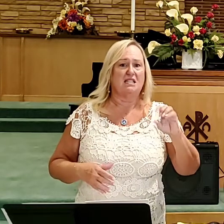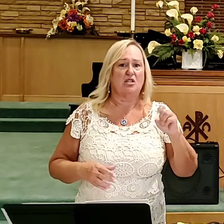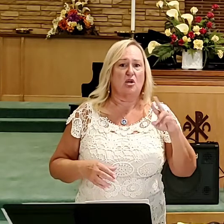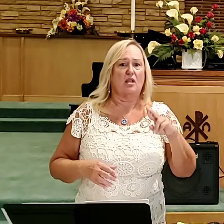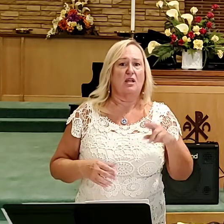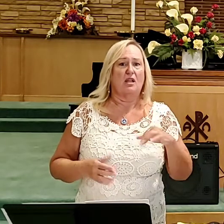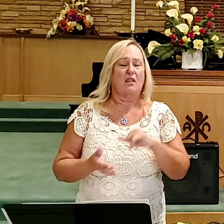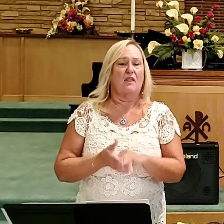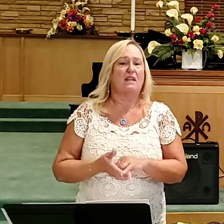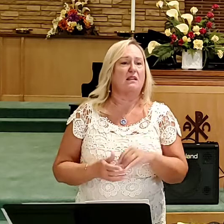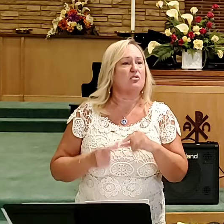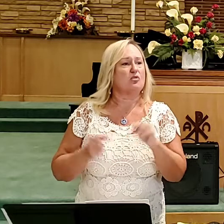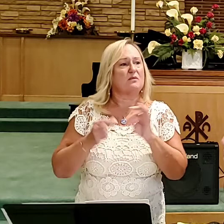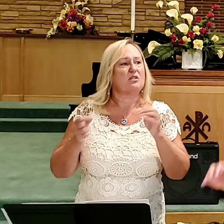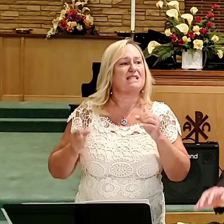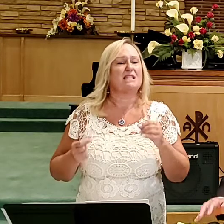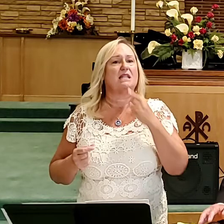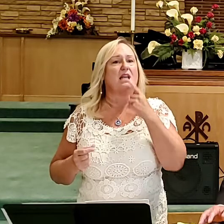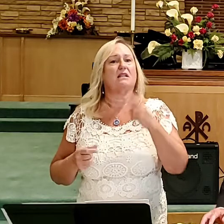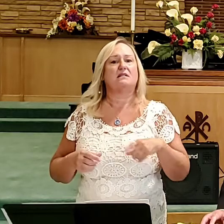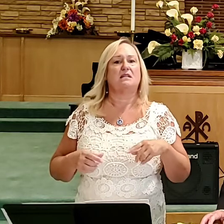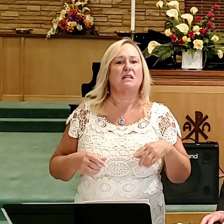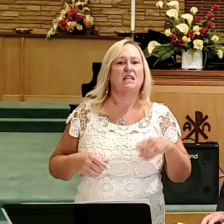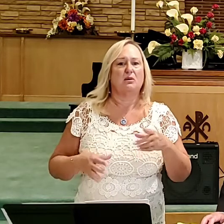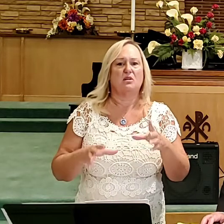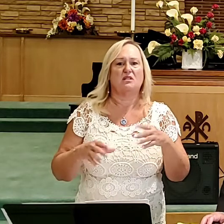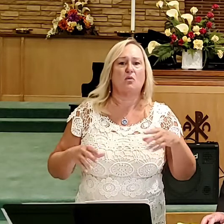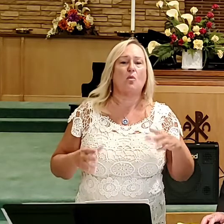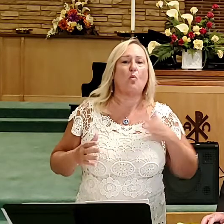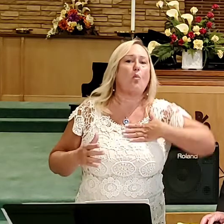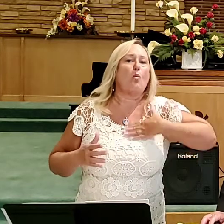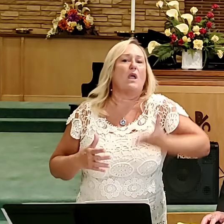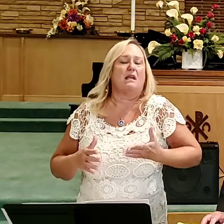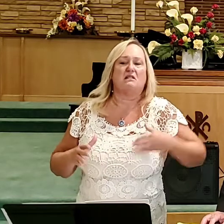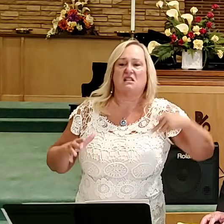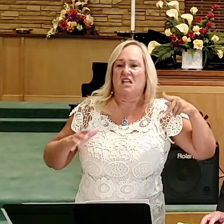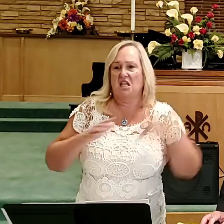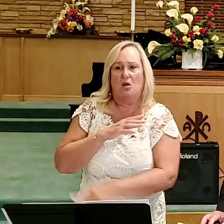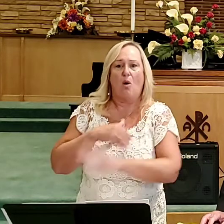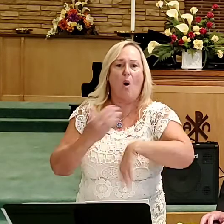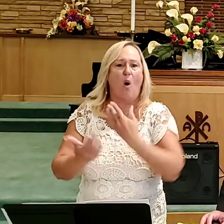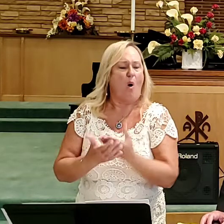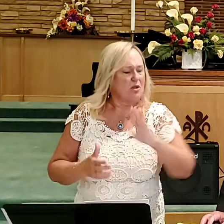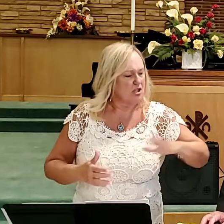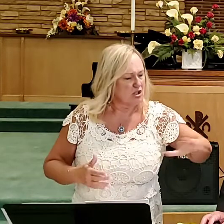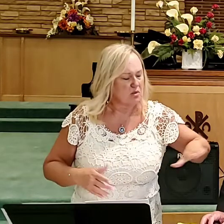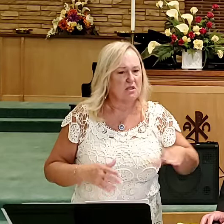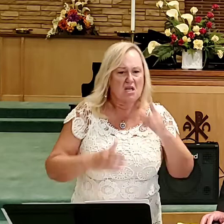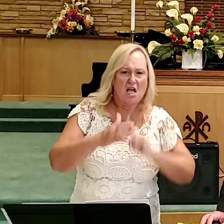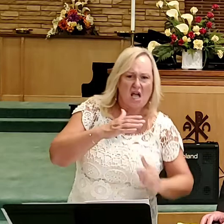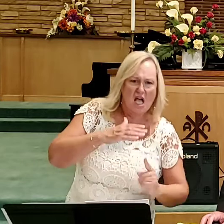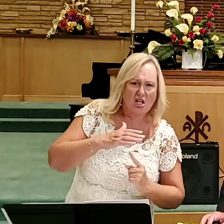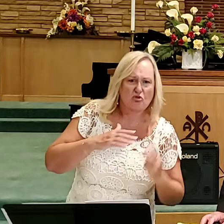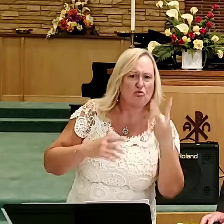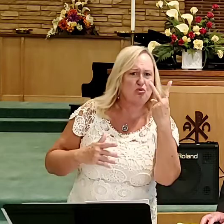that the scriptures tell us Herod was willing to murder all the children under 2 years